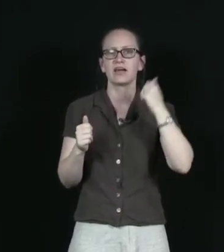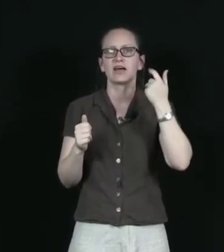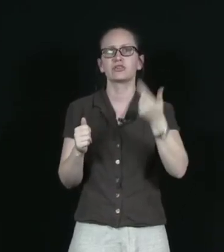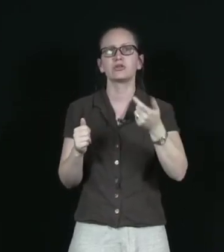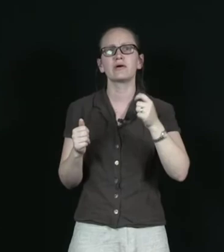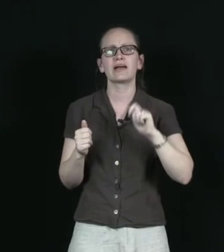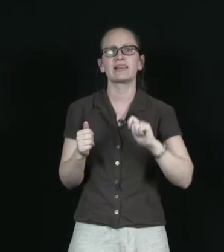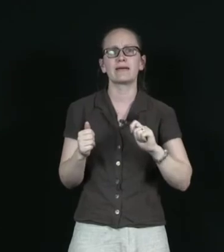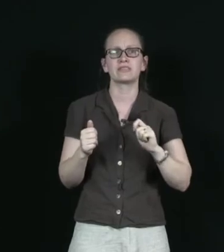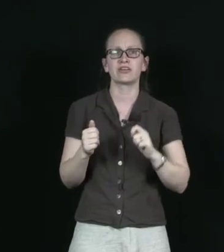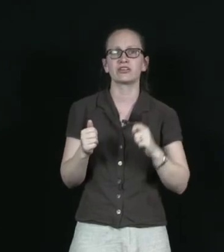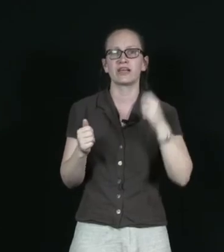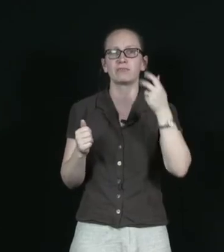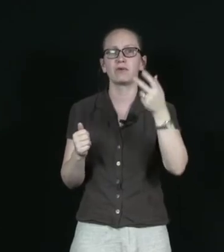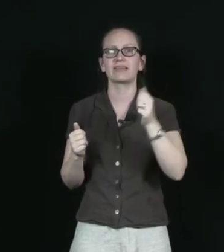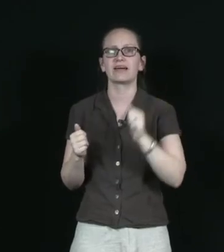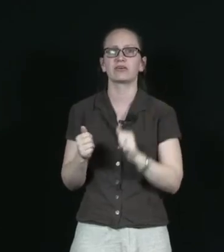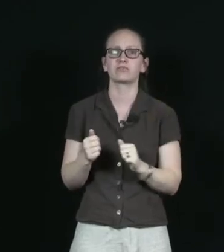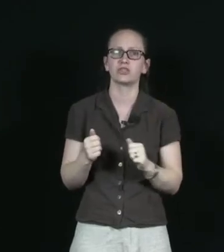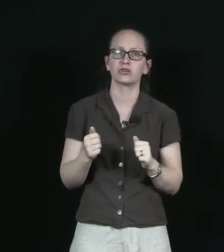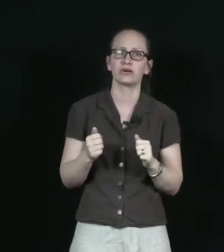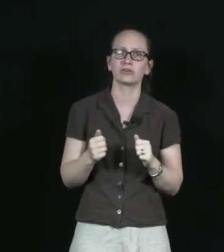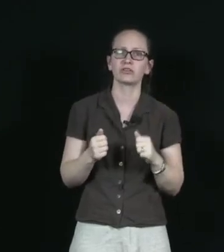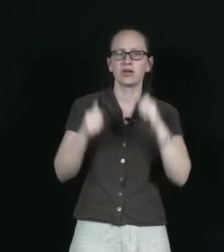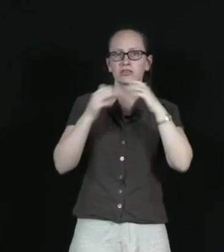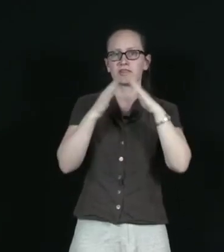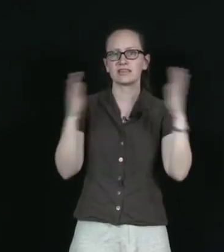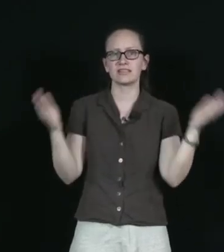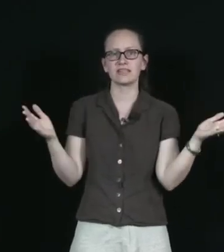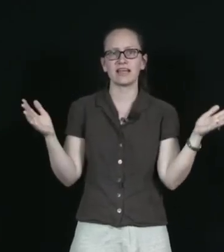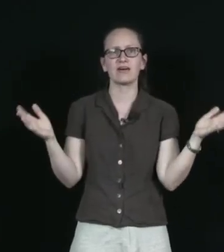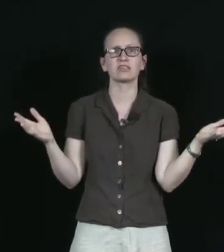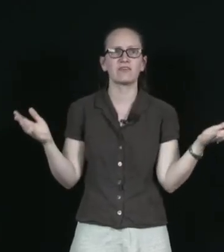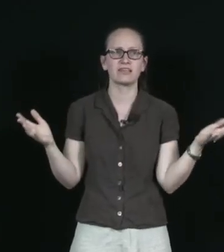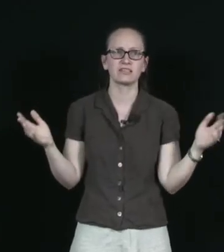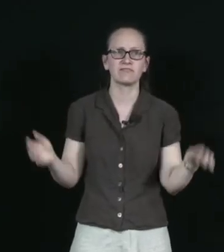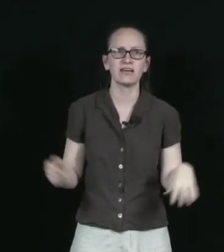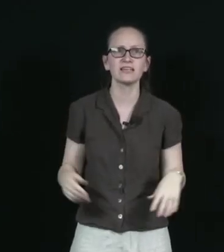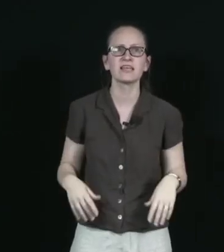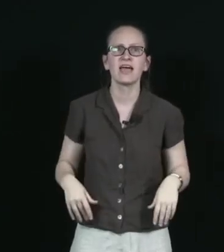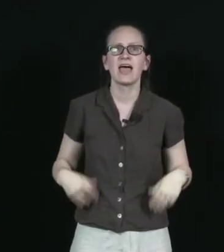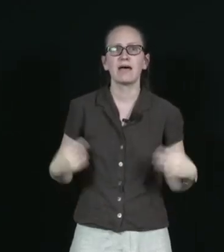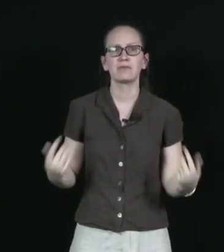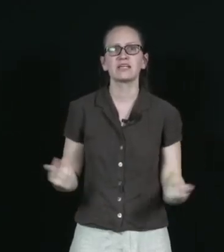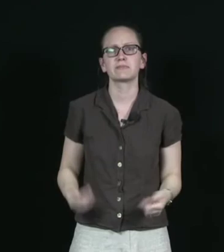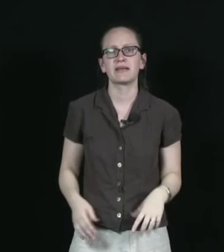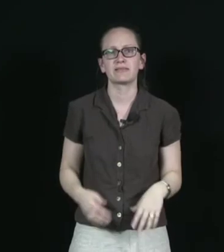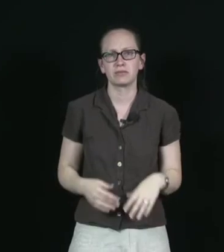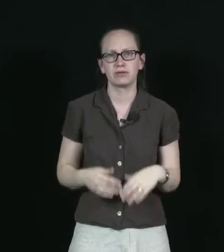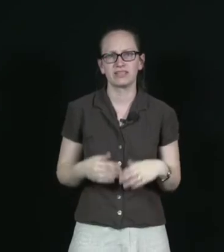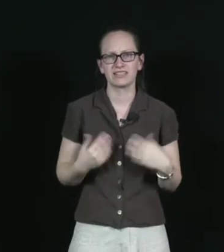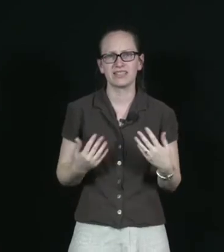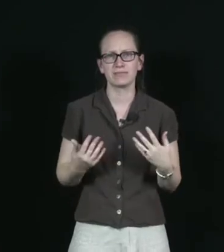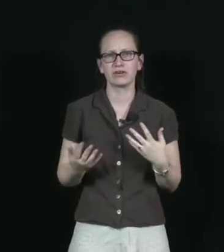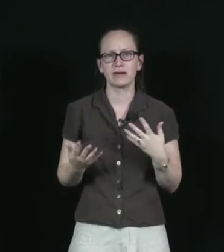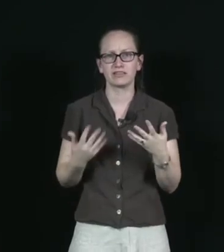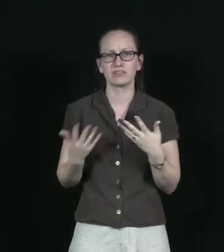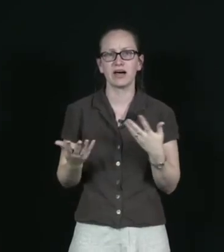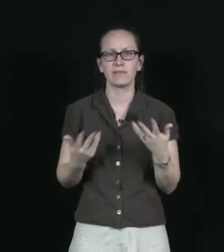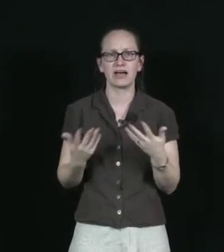a 2-hour lab session and 1 hour of tutorials. So that's 6 hours face-to-face, and we expect them to put in a similar amount of time out